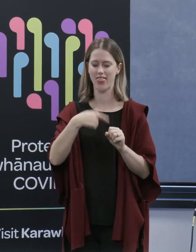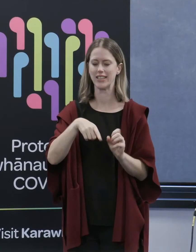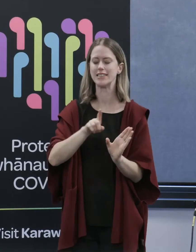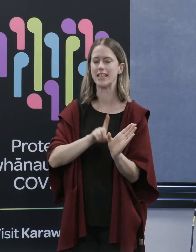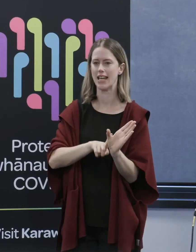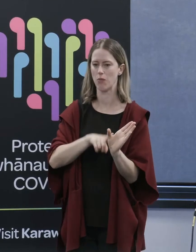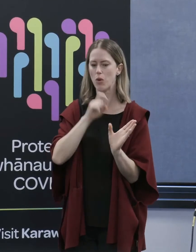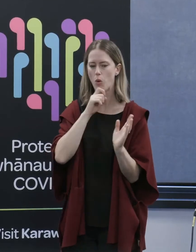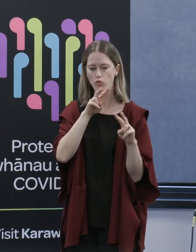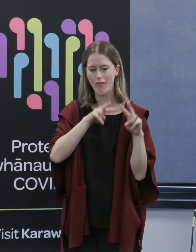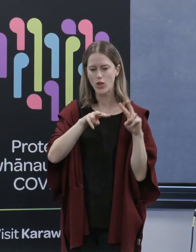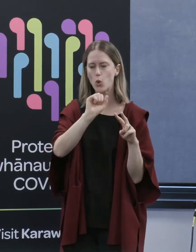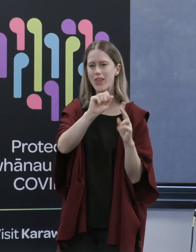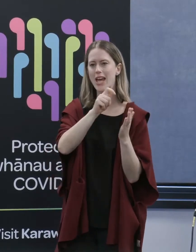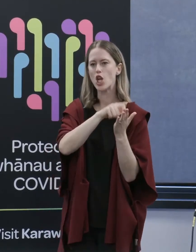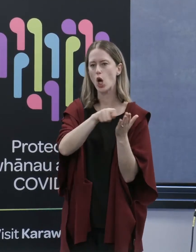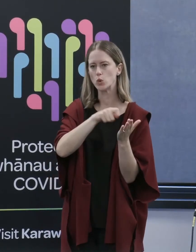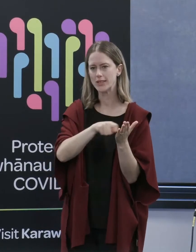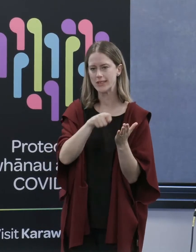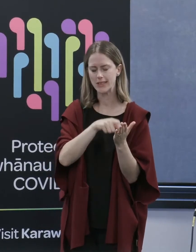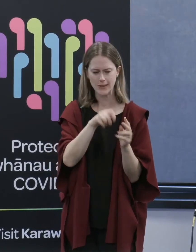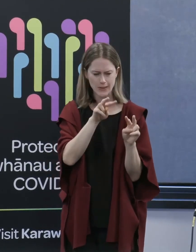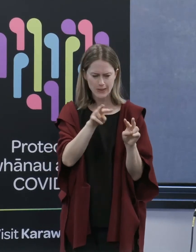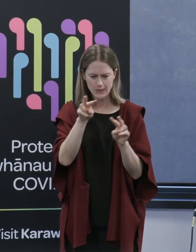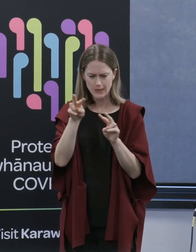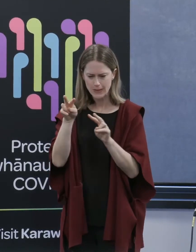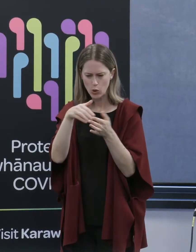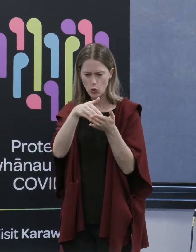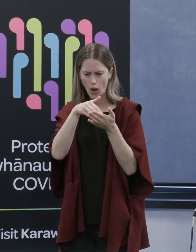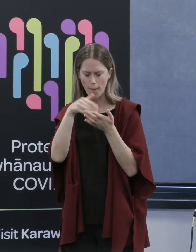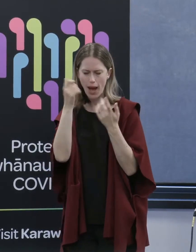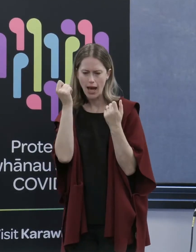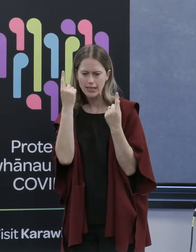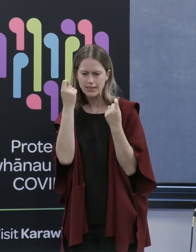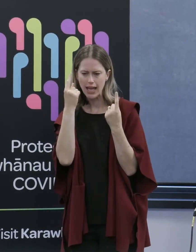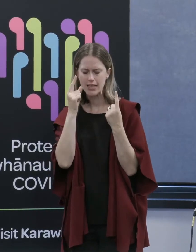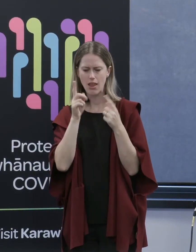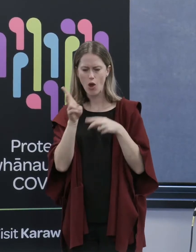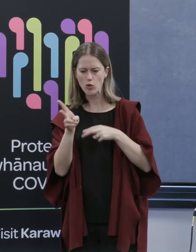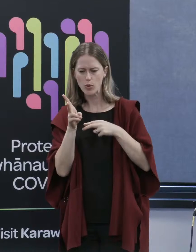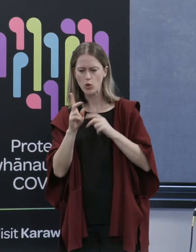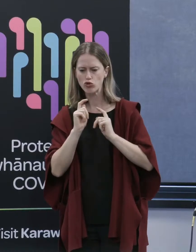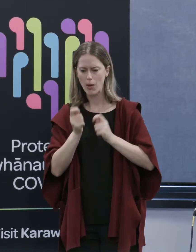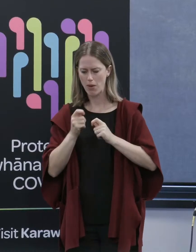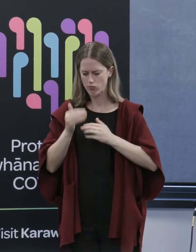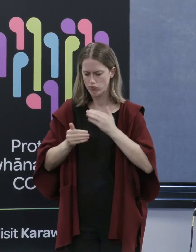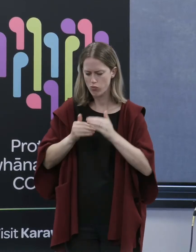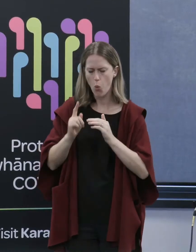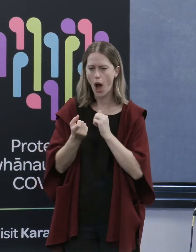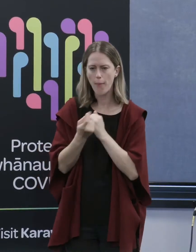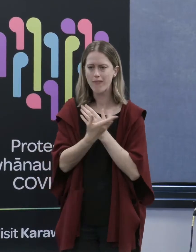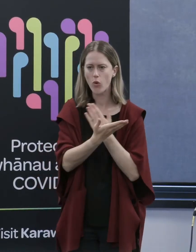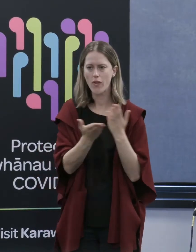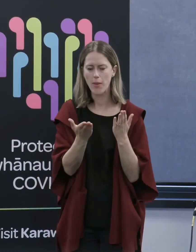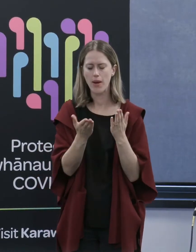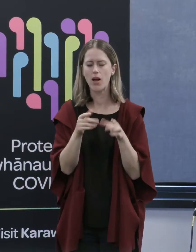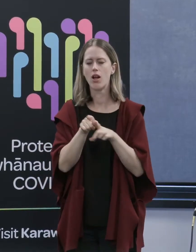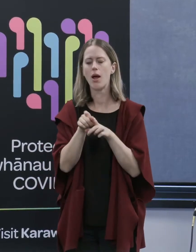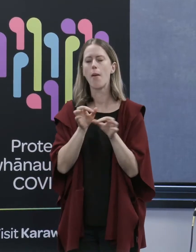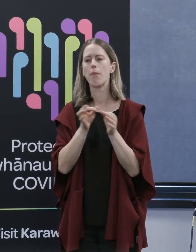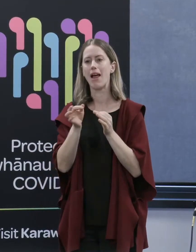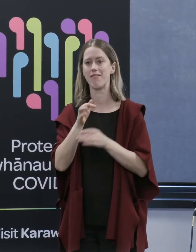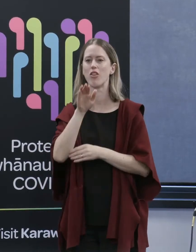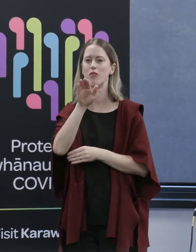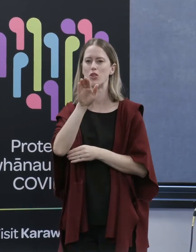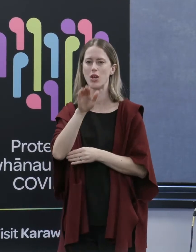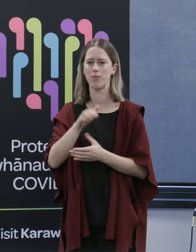year. And that will give us information to help us understand the course of hospital treatment and also plan protocols for